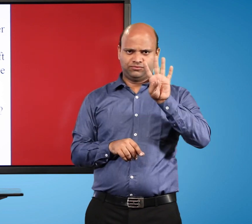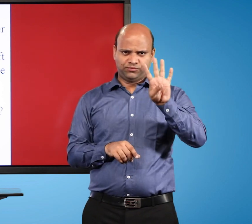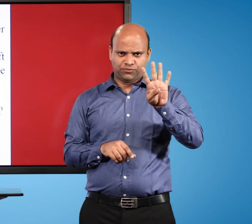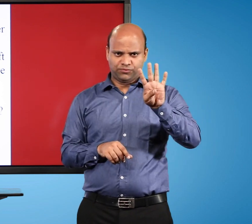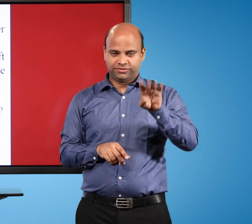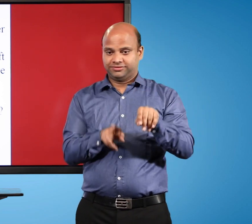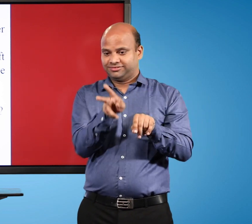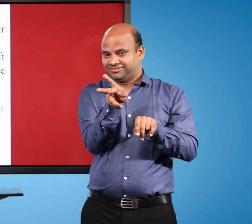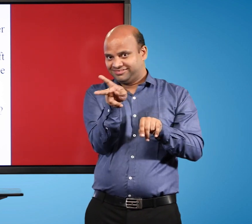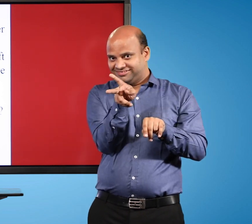4 is less than 9.